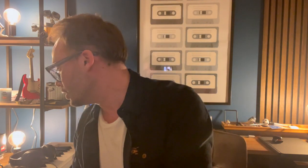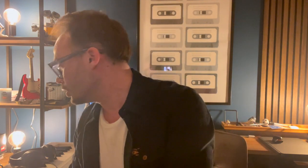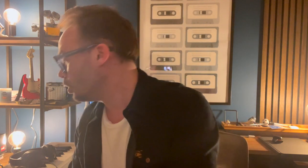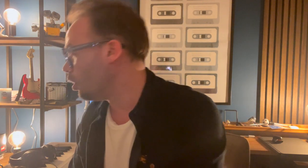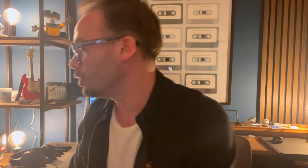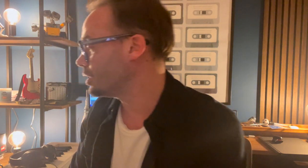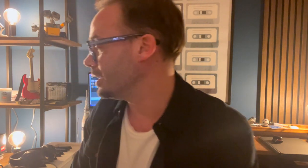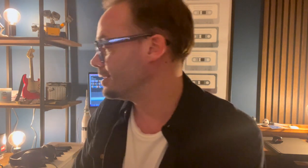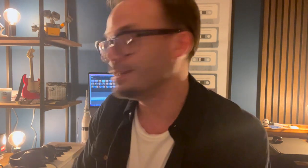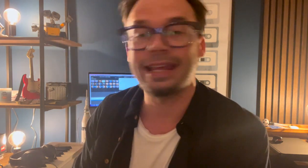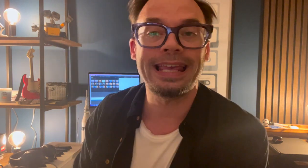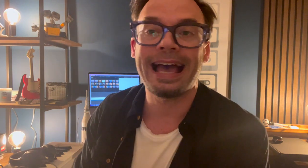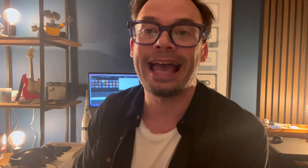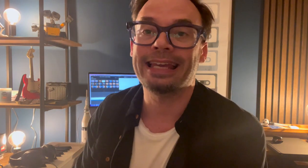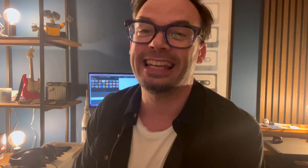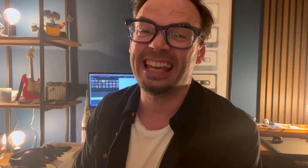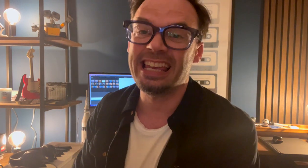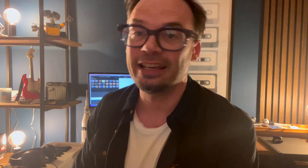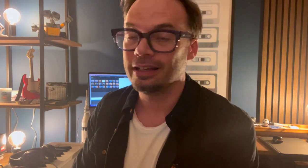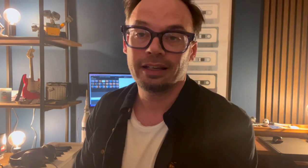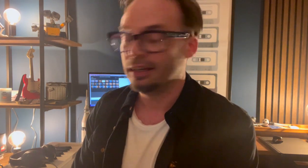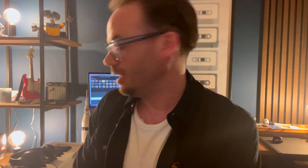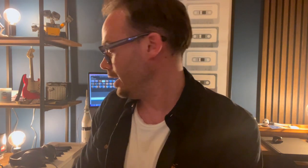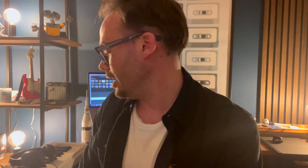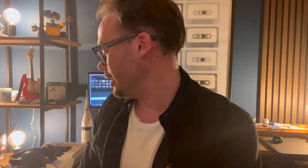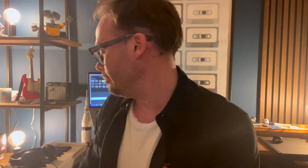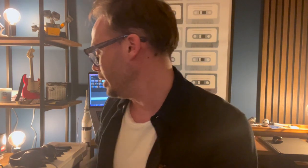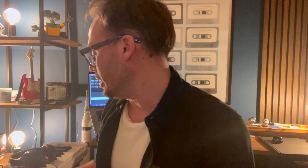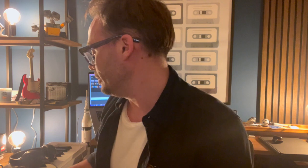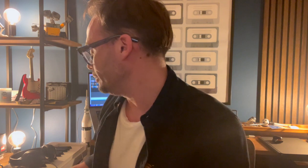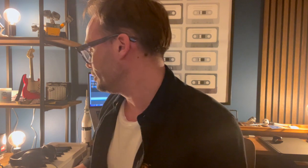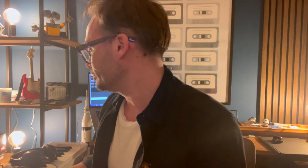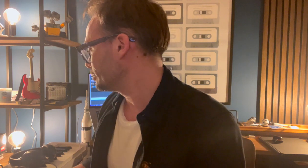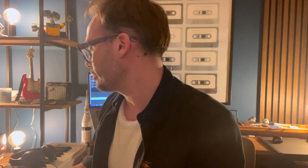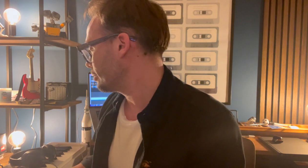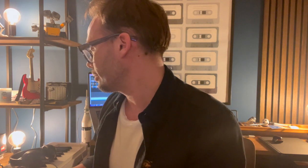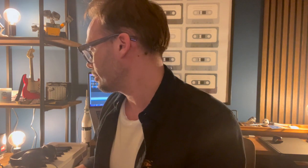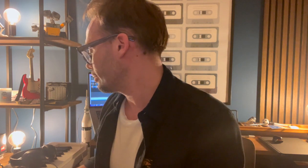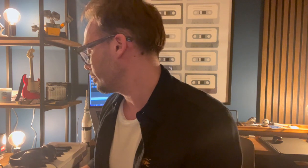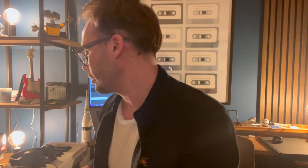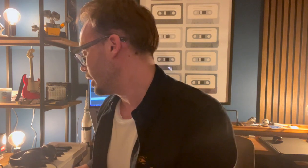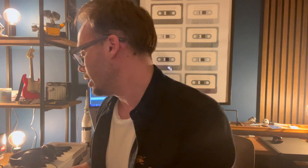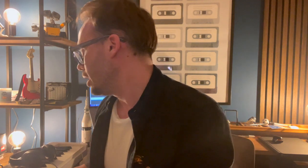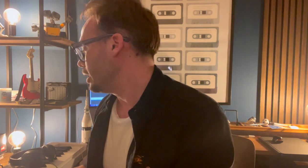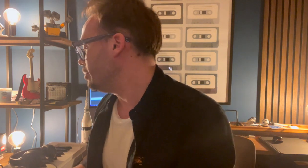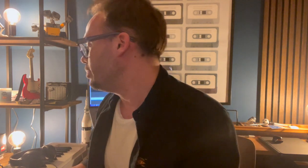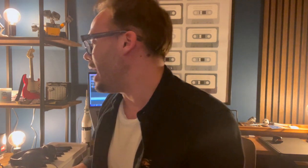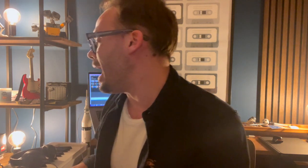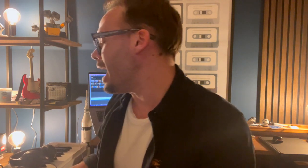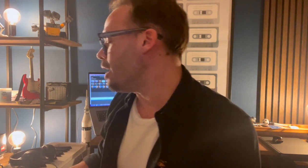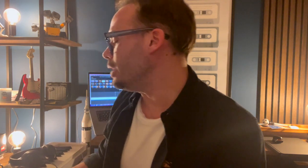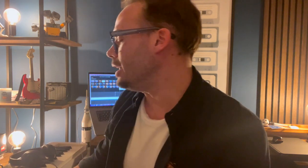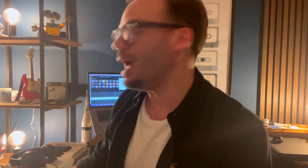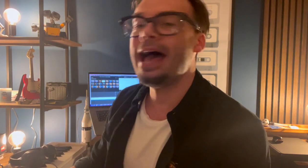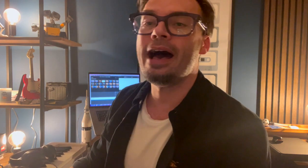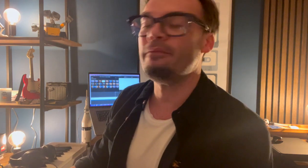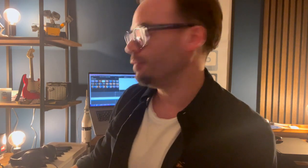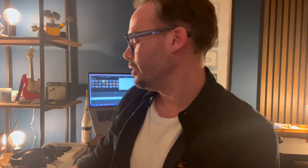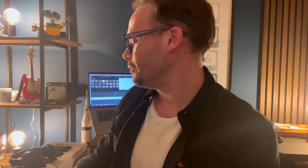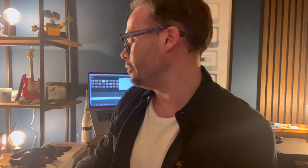chorus is D, A and E You know If I will help From